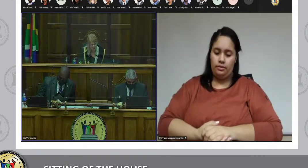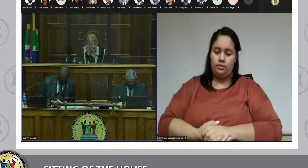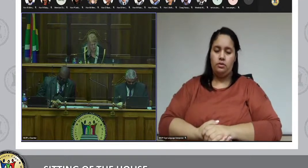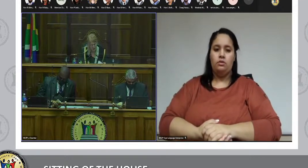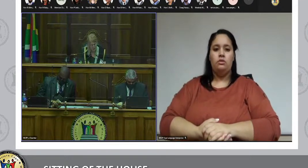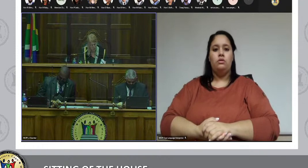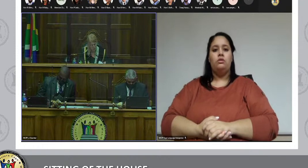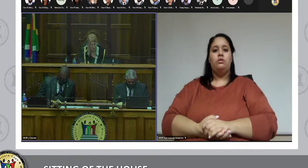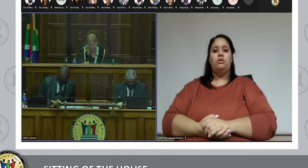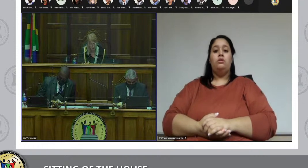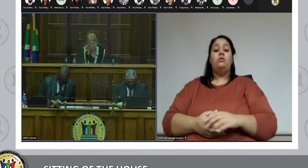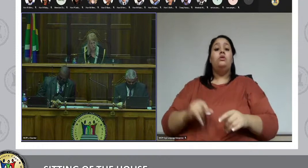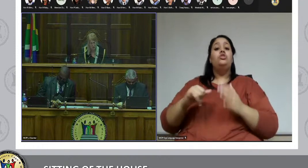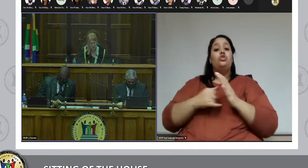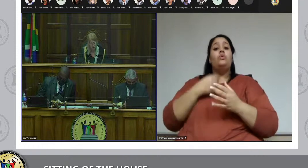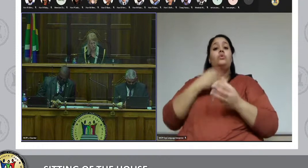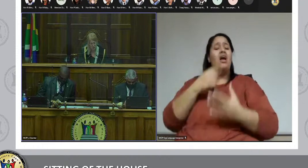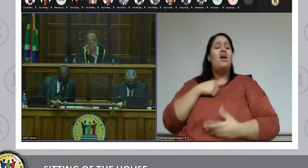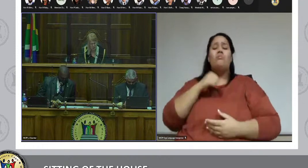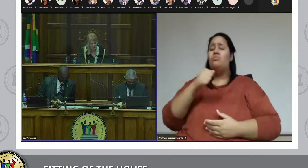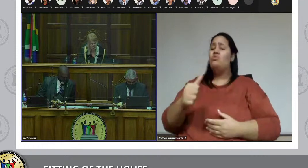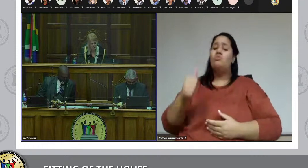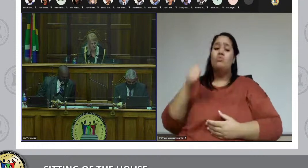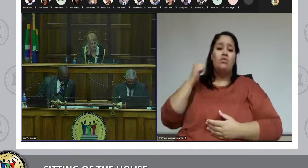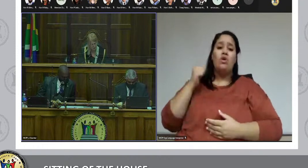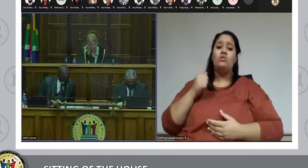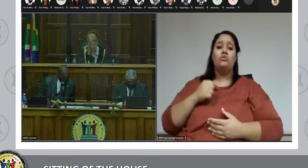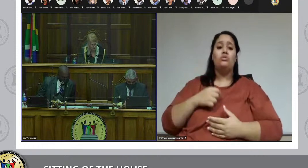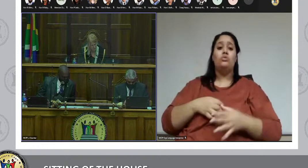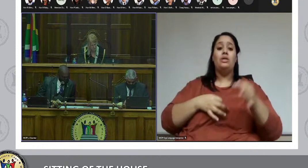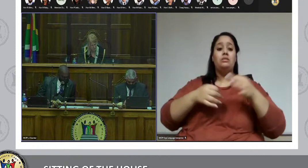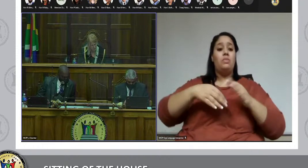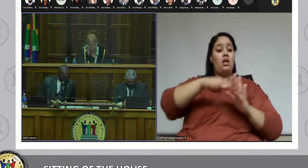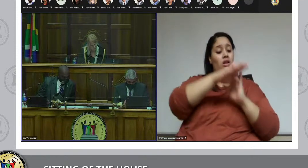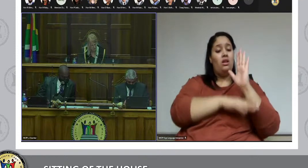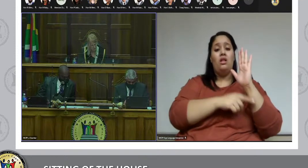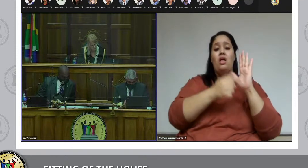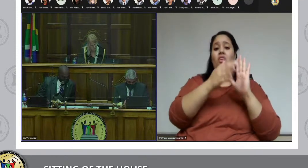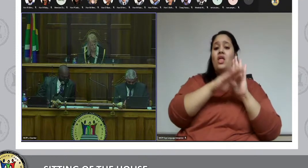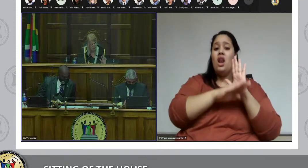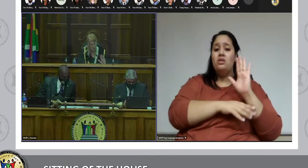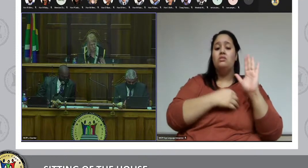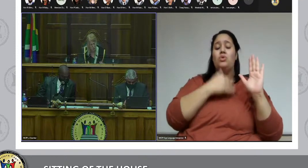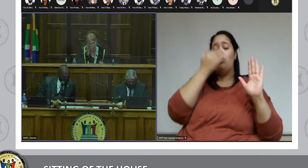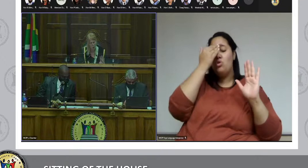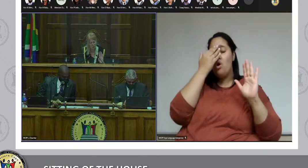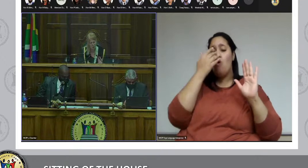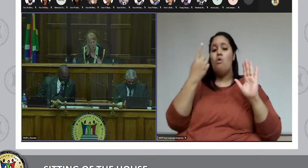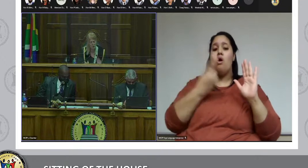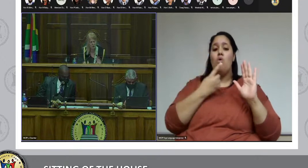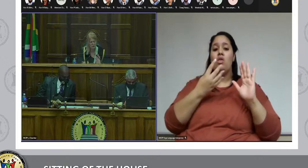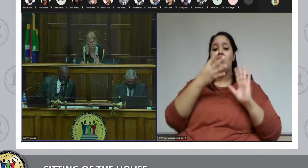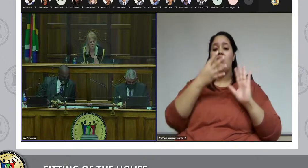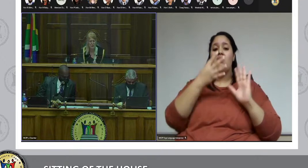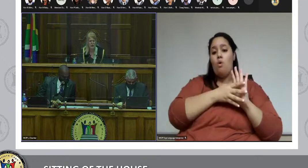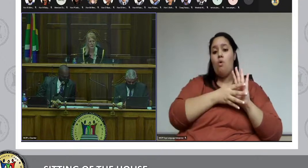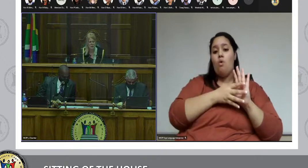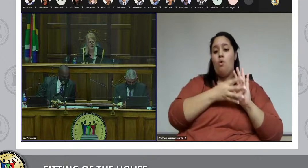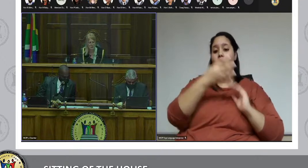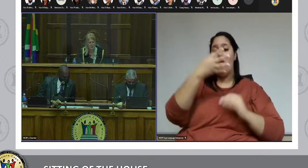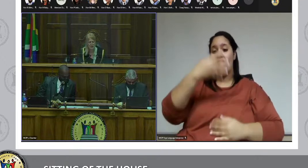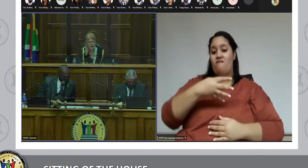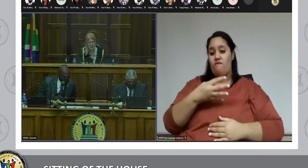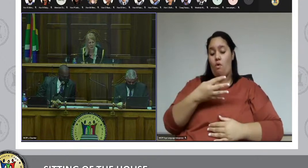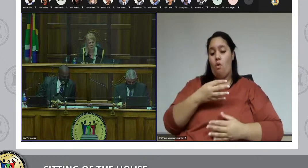would just like to say I'm not going to go through the whole list. I recognize that there are only 4 motions